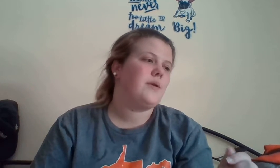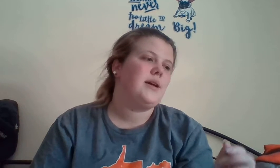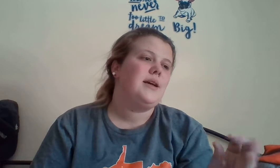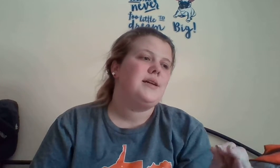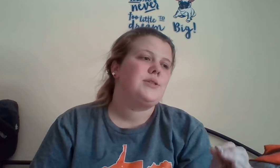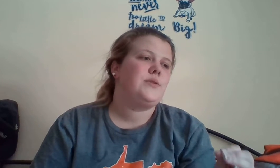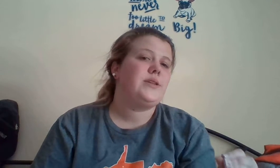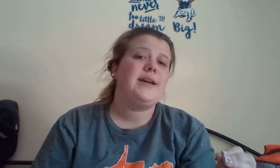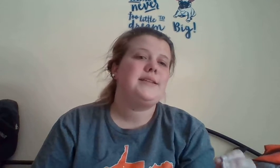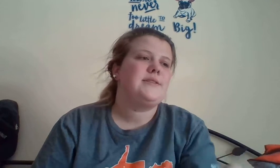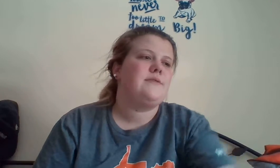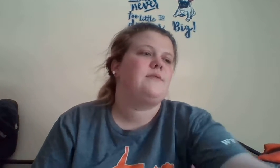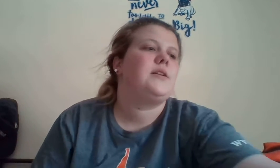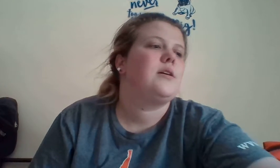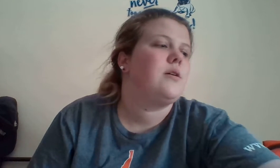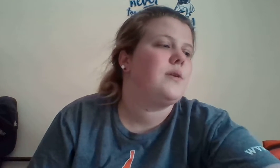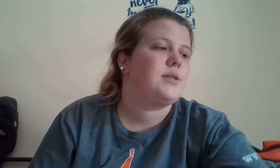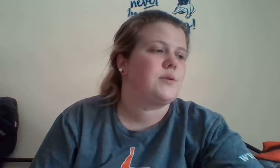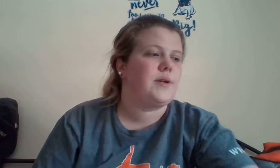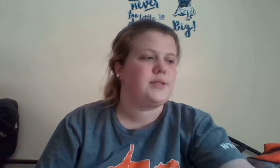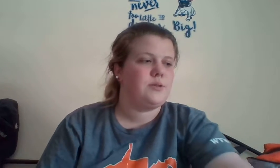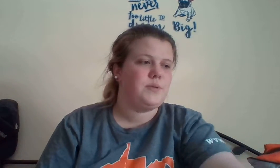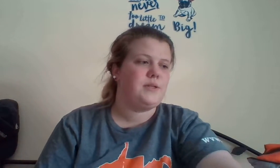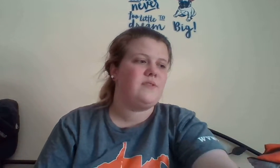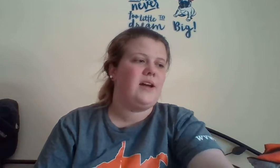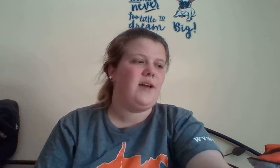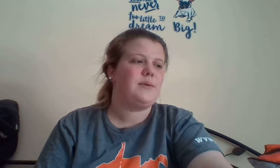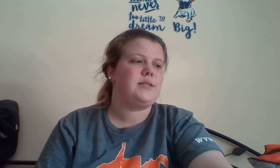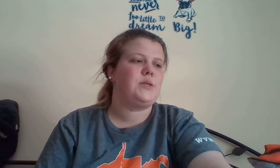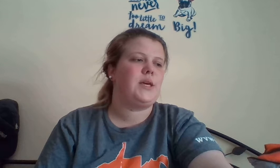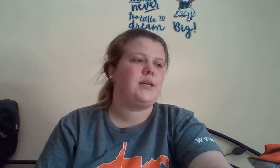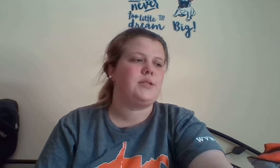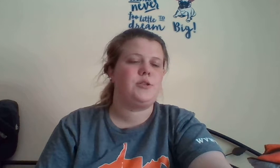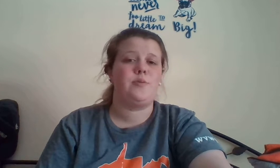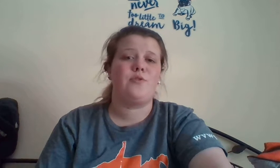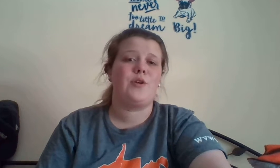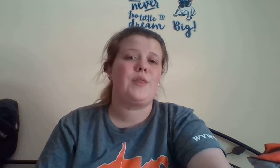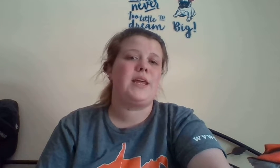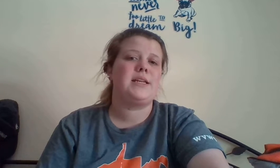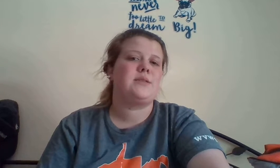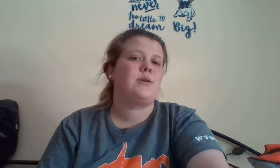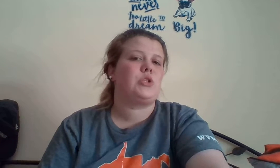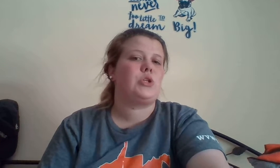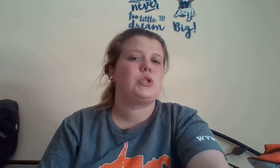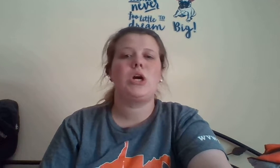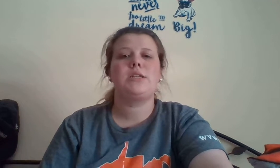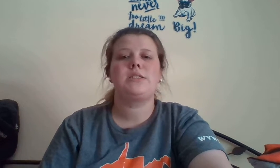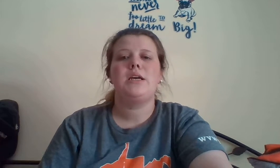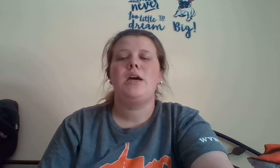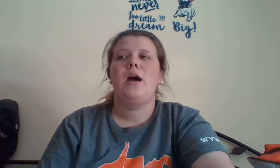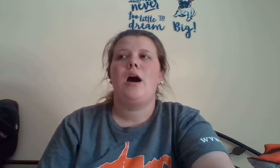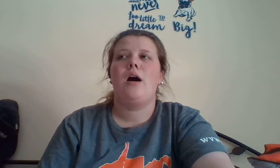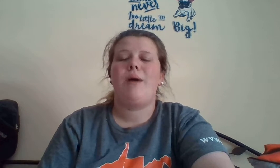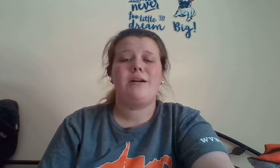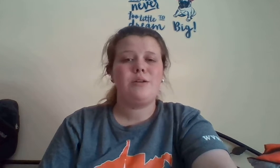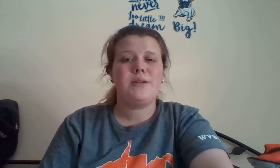anyway, today's video is going to be 5 habits to get into before the semester starts. I don't know